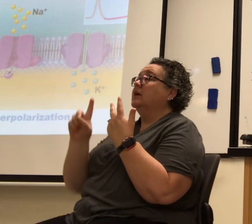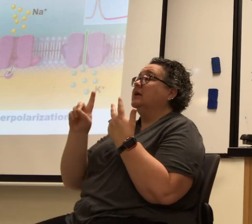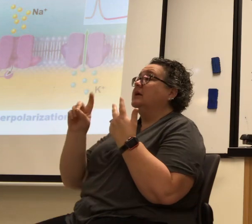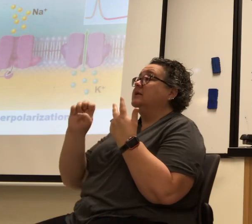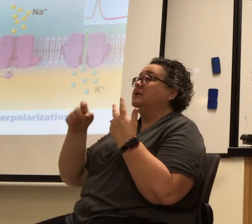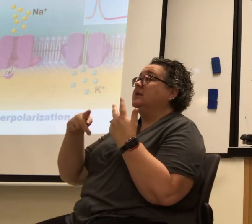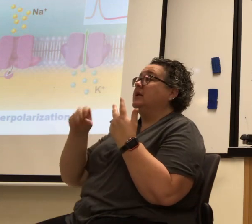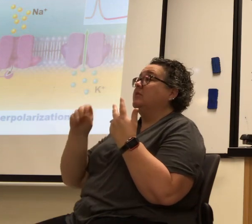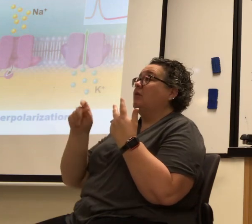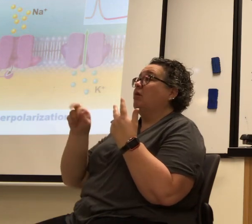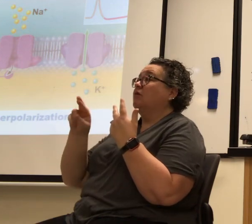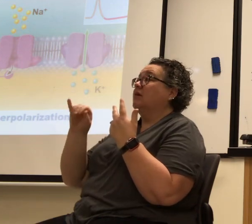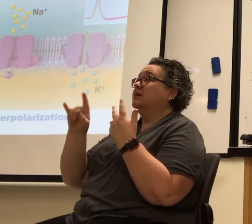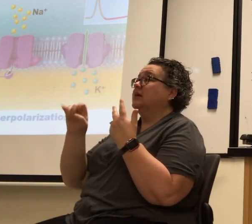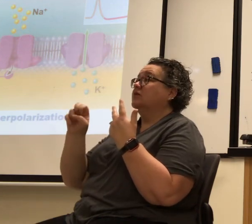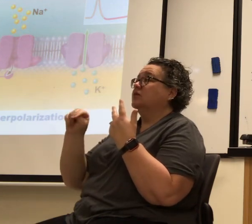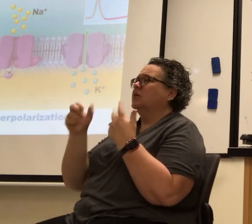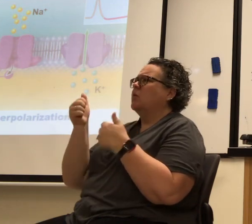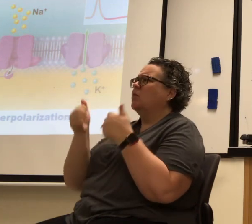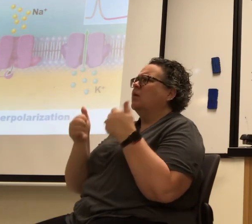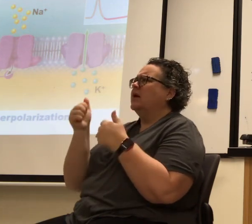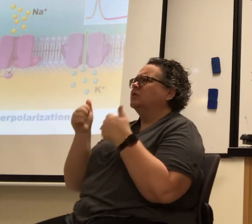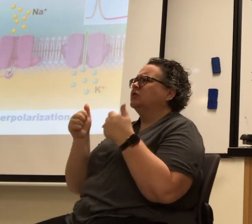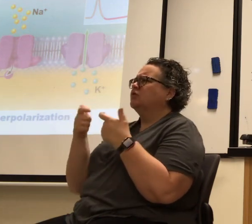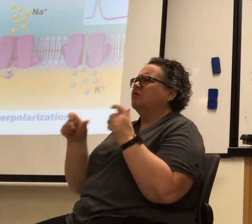dipole, which permeability is greater?